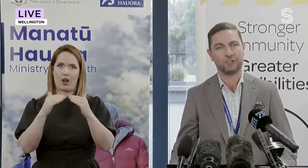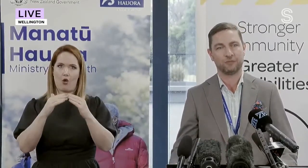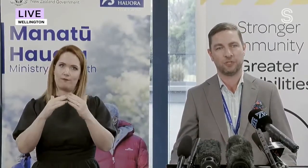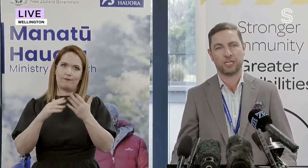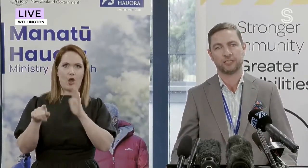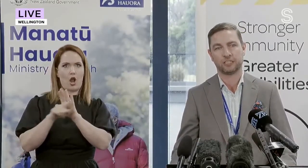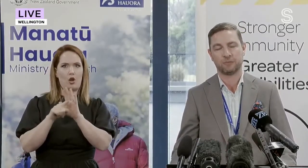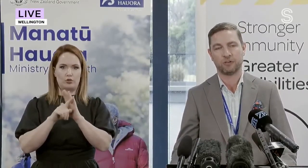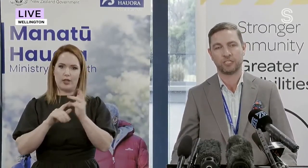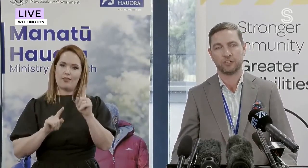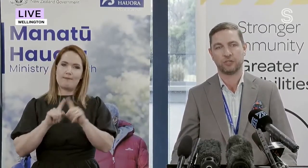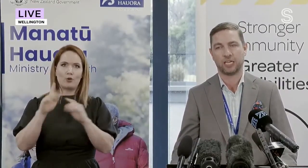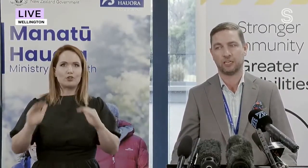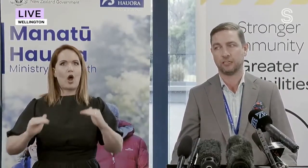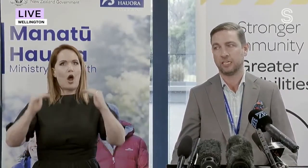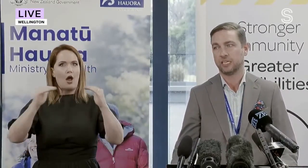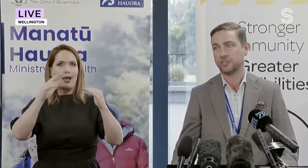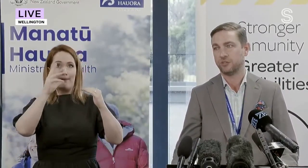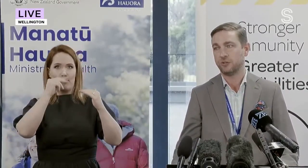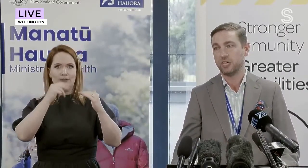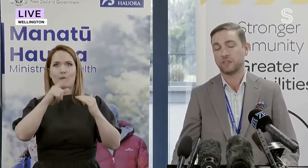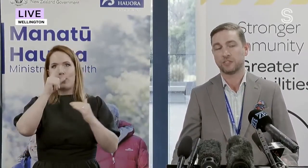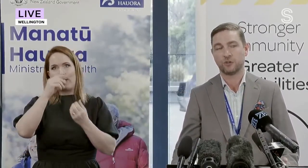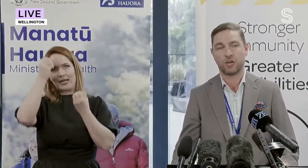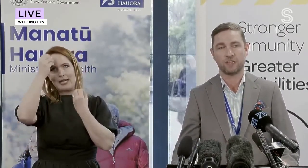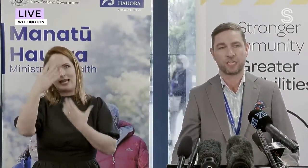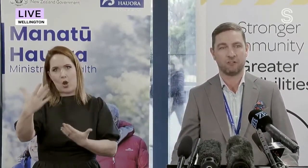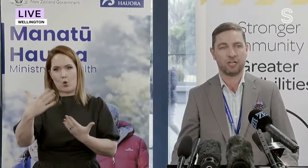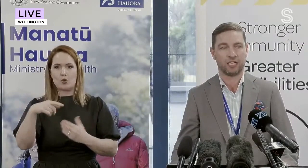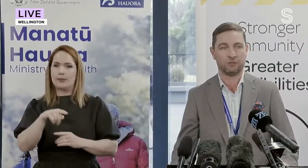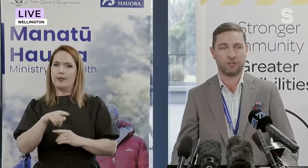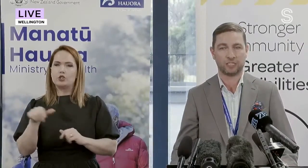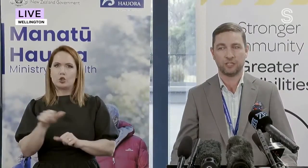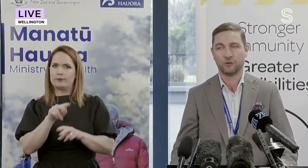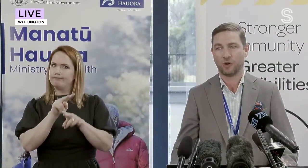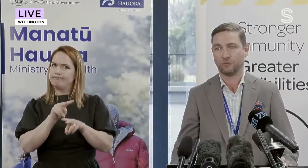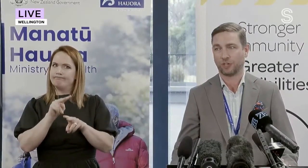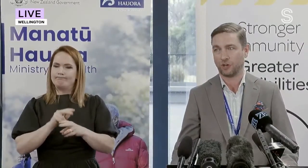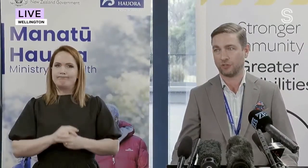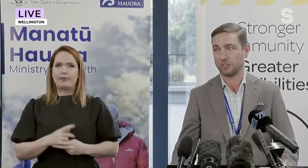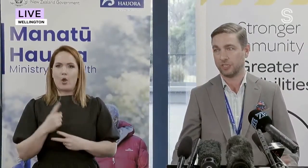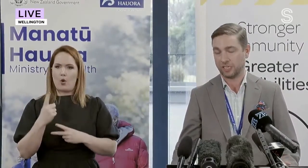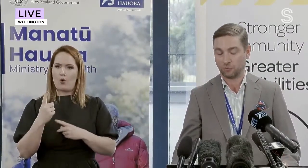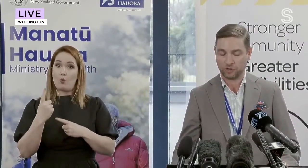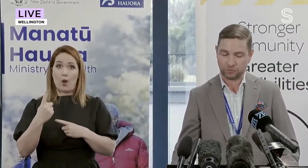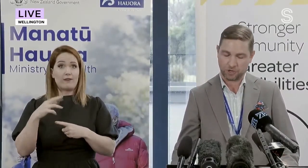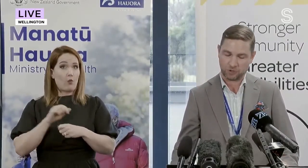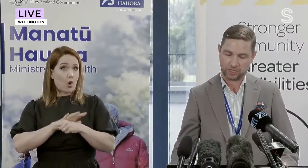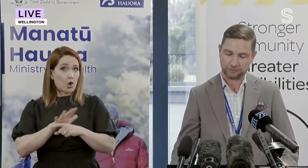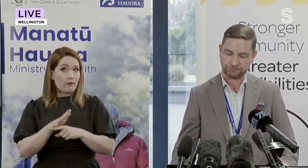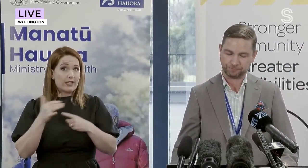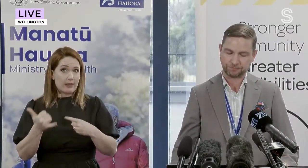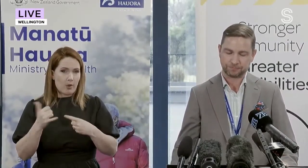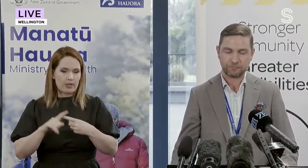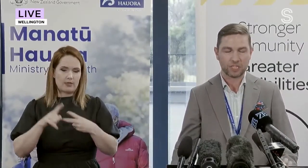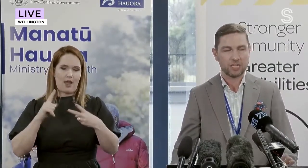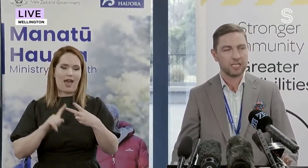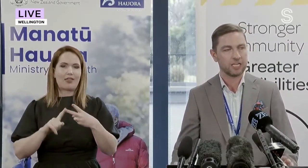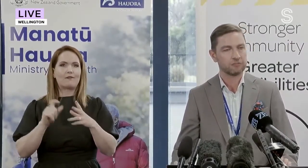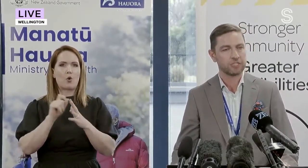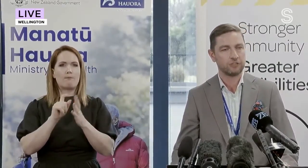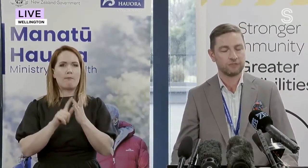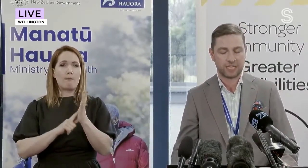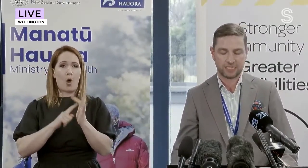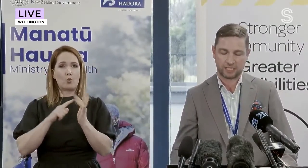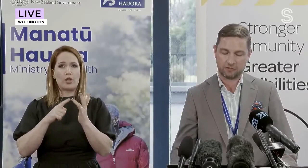alert level, if you like, that the WHO can issue. There's 2 others currently in effect, one for COVID and one for polio.